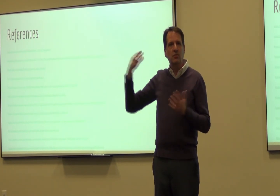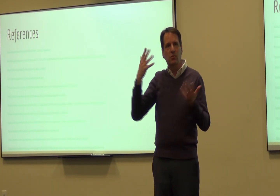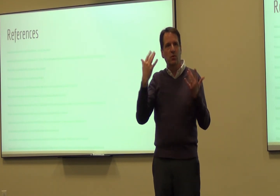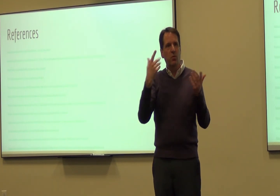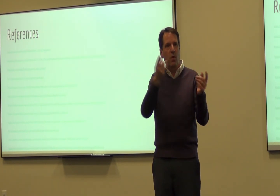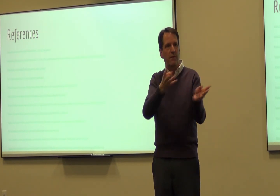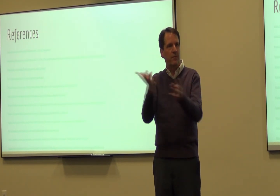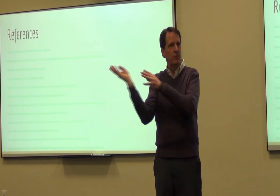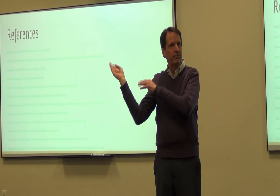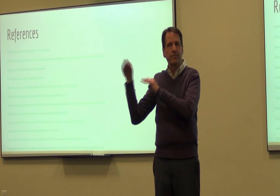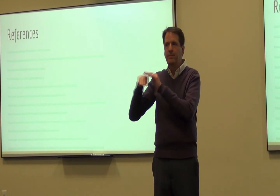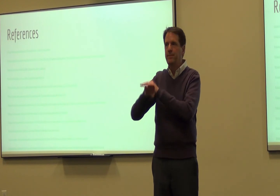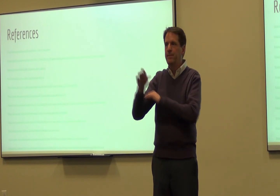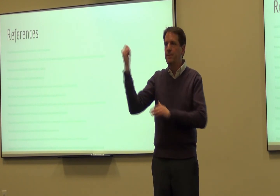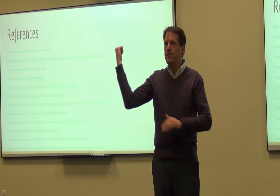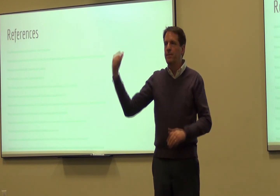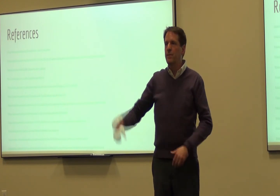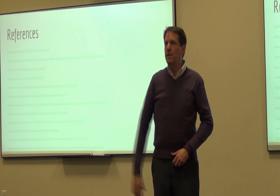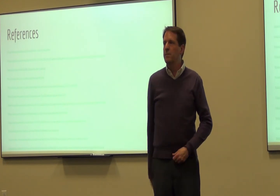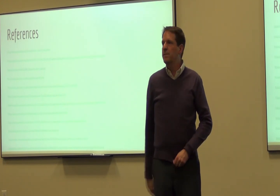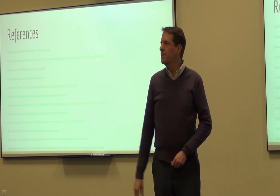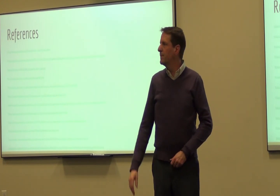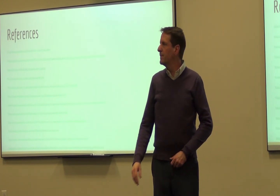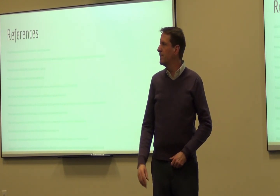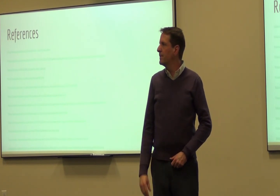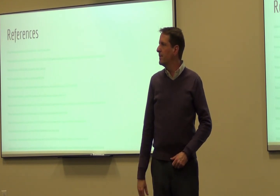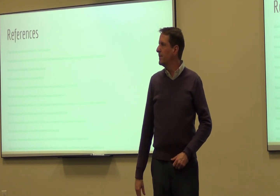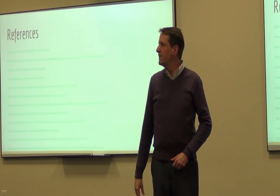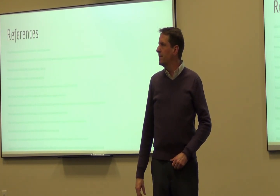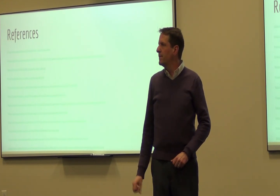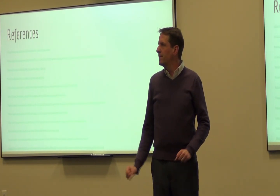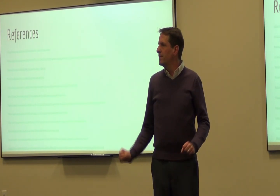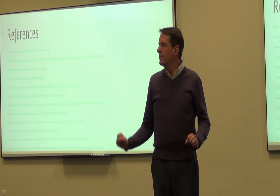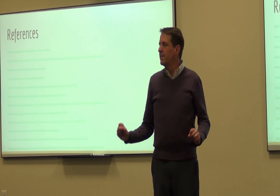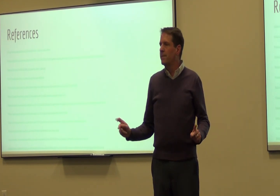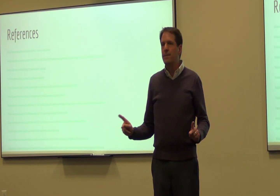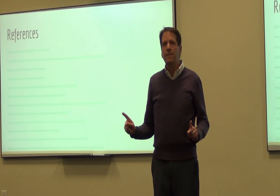And someone will be there waiting to get you guys into the room. So I'll send out an email reminder though.